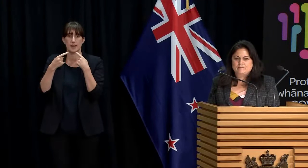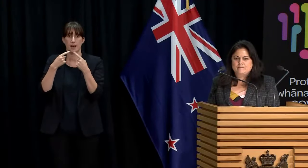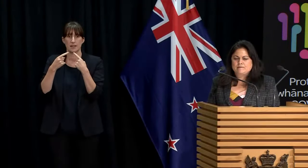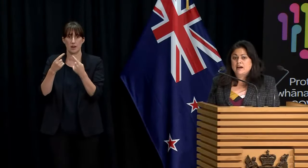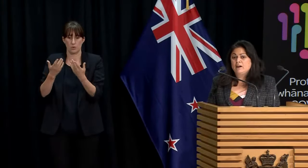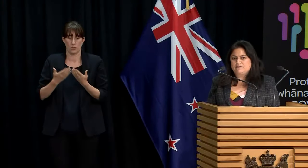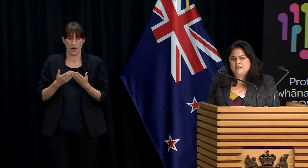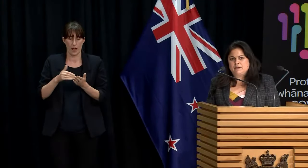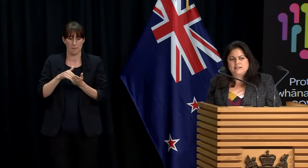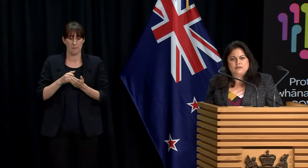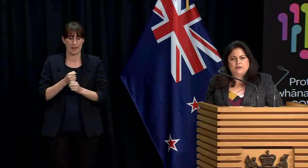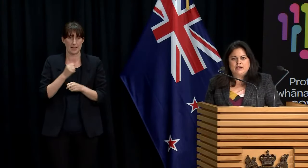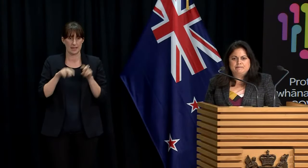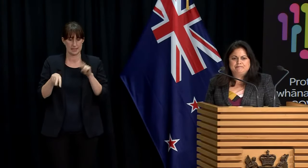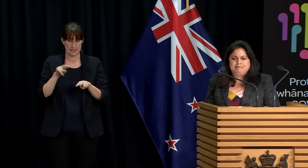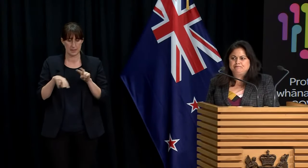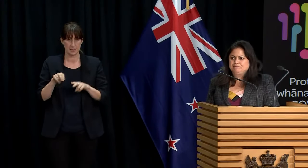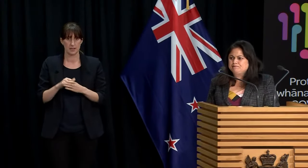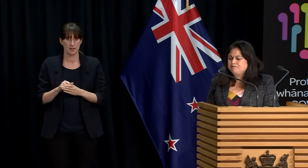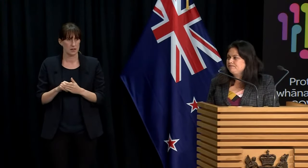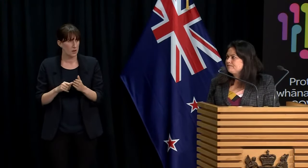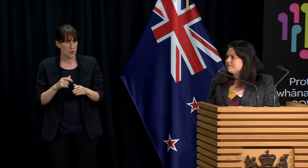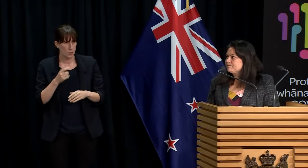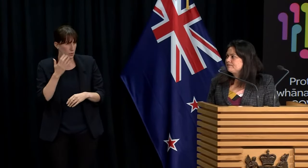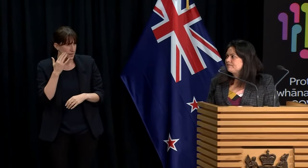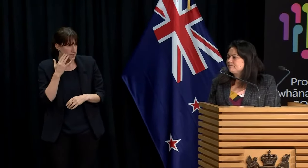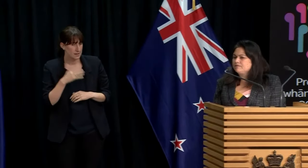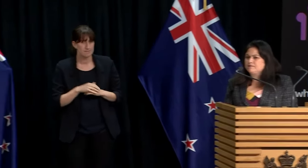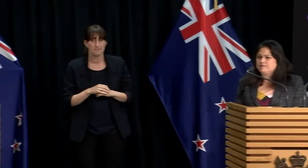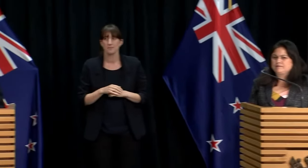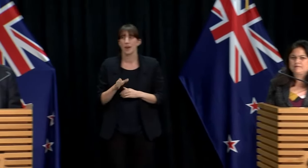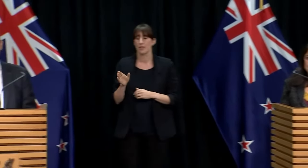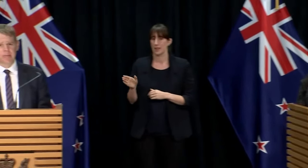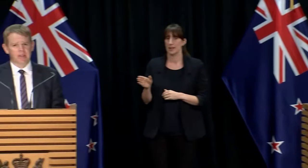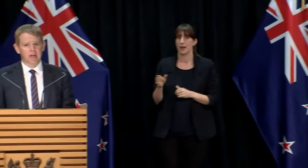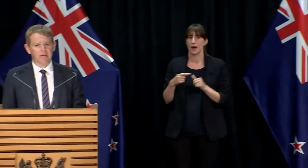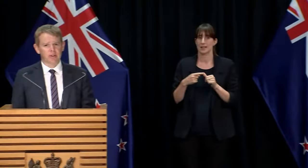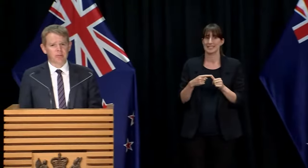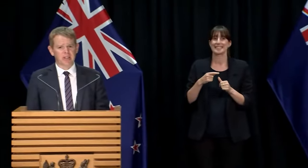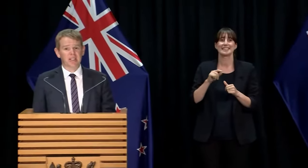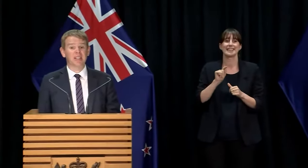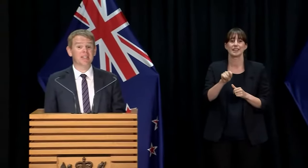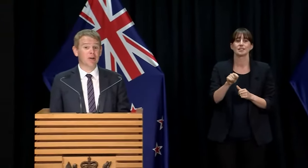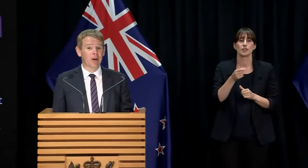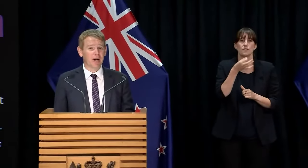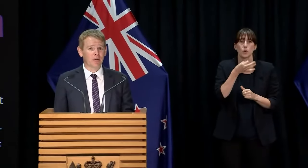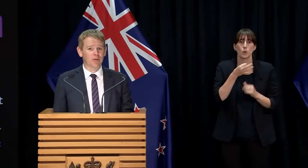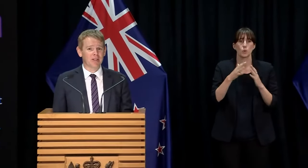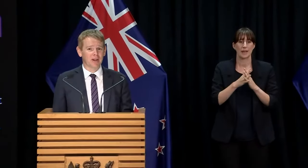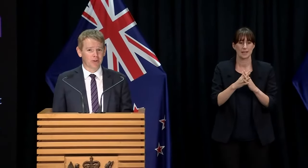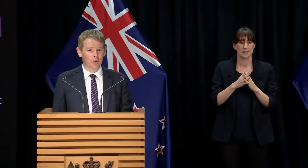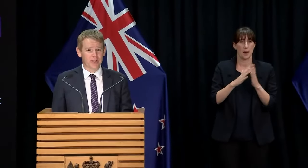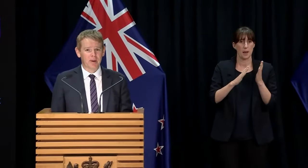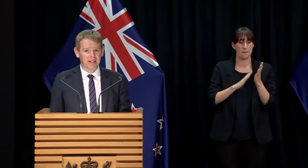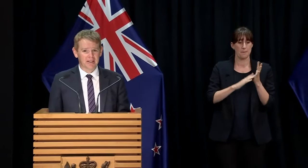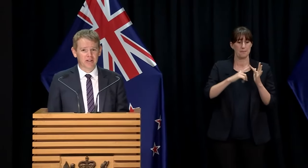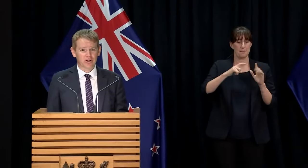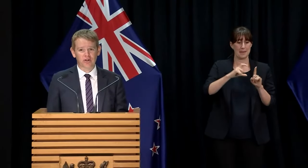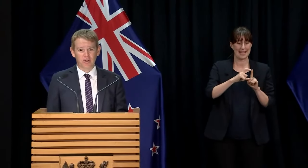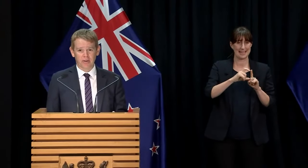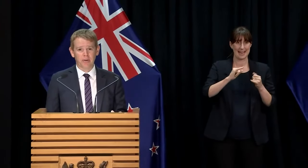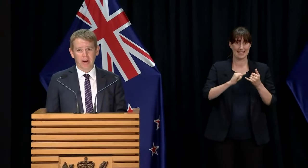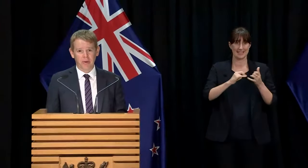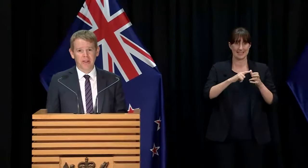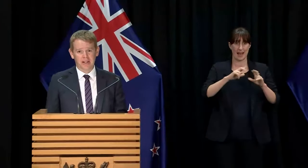that? I'll have to get back to you on that. It is, from memory, it is within the next few weeks that MedSafe are expecting to consider it. Now, of course, MedSafe don't always make a